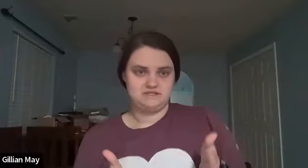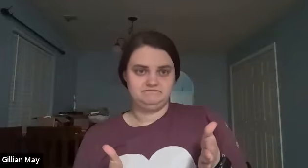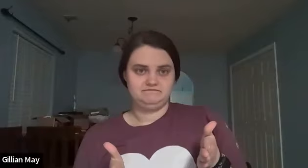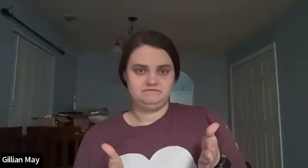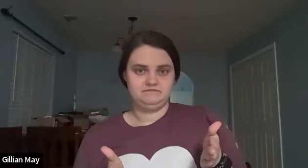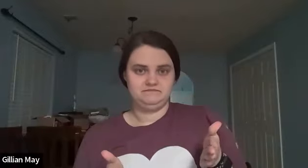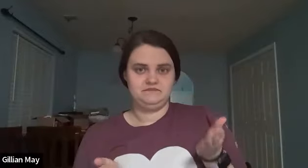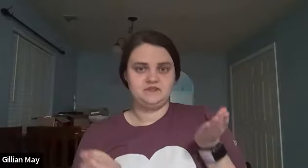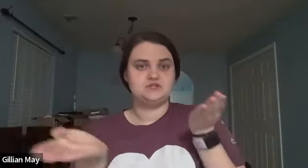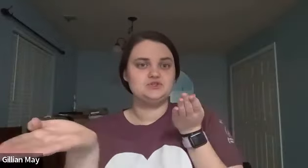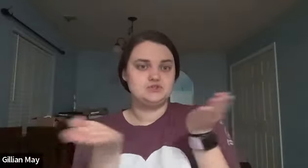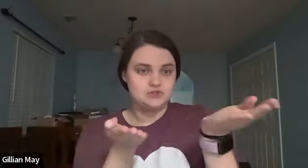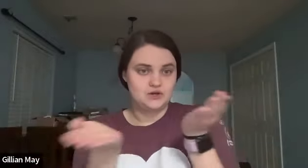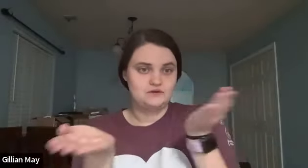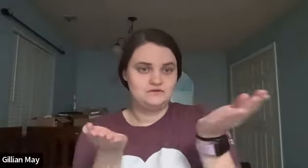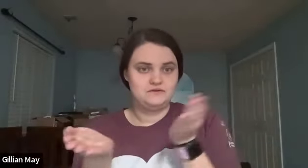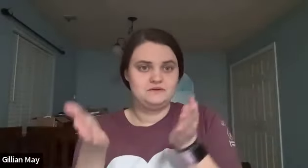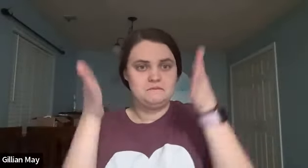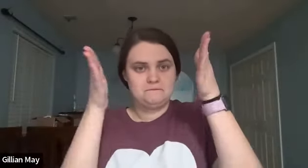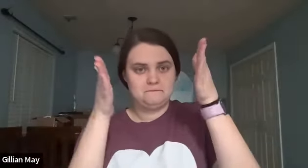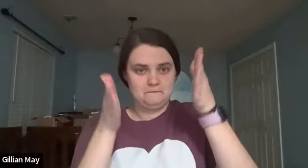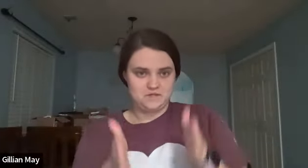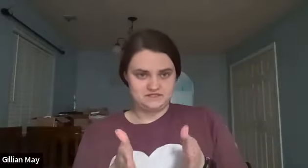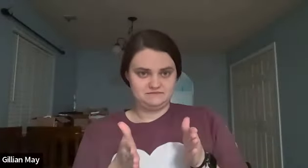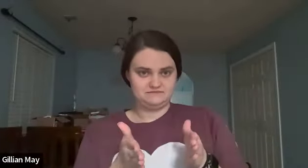person. Serve, person.